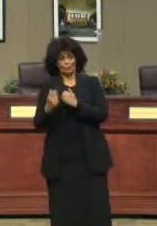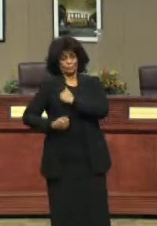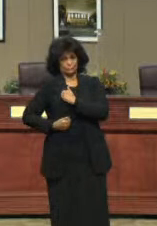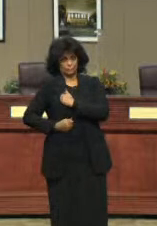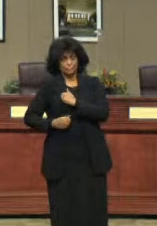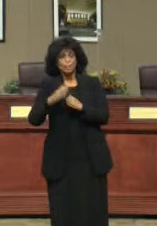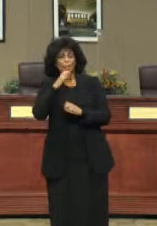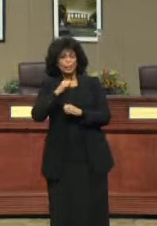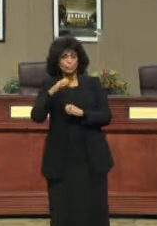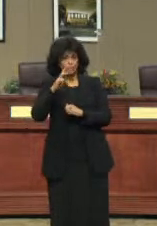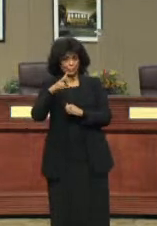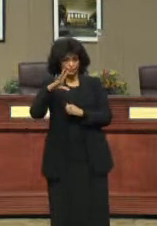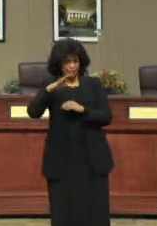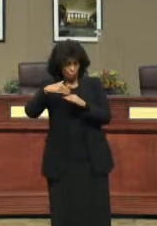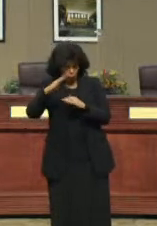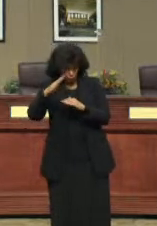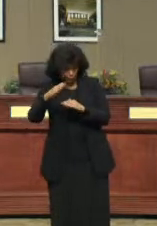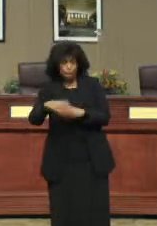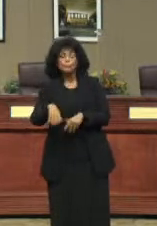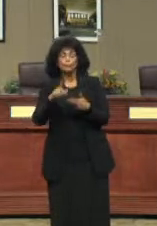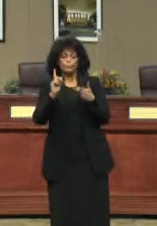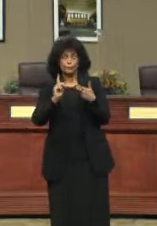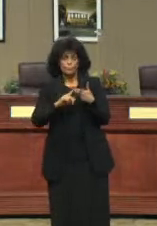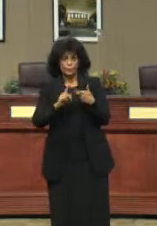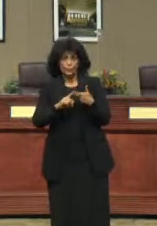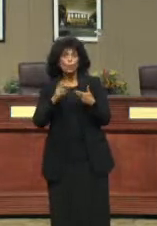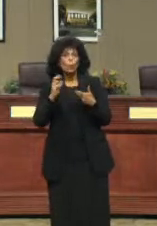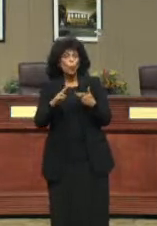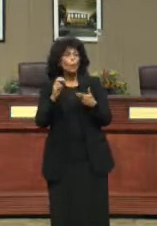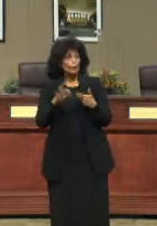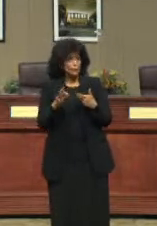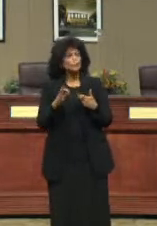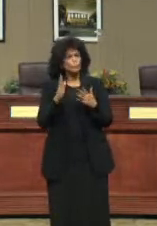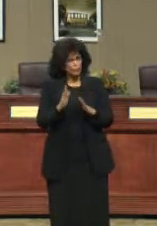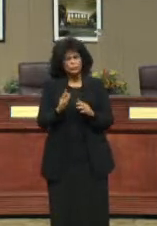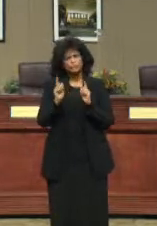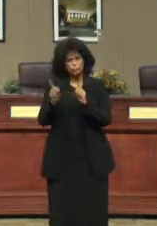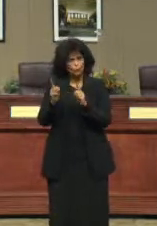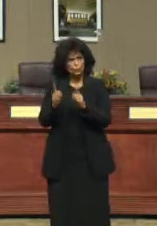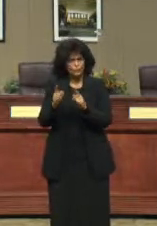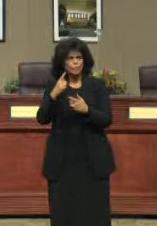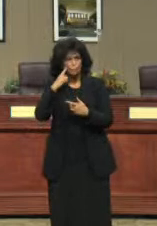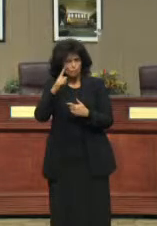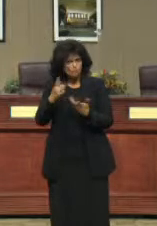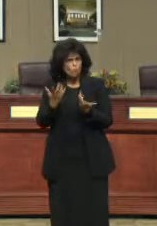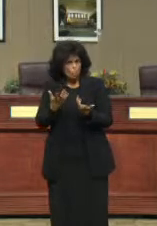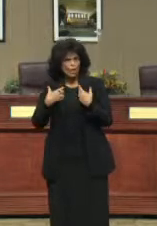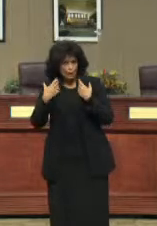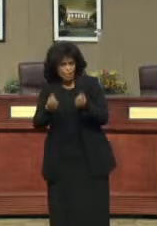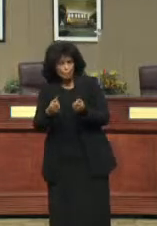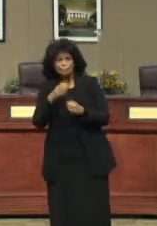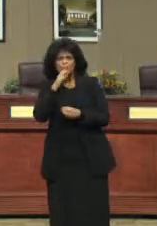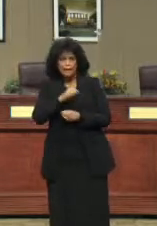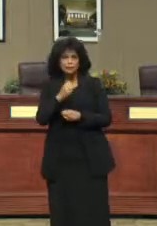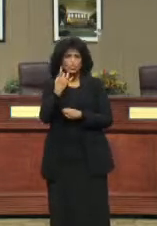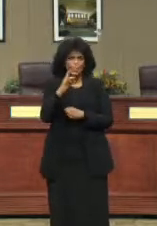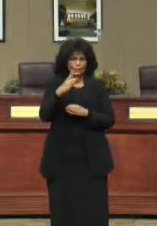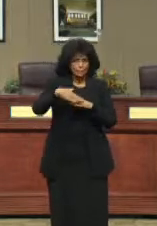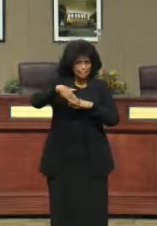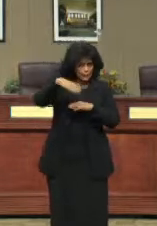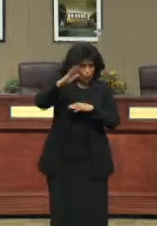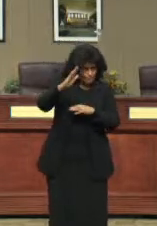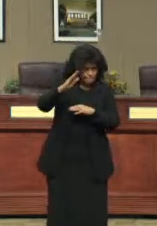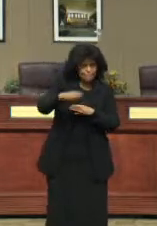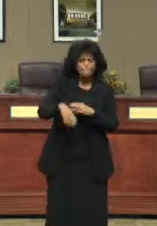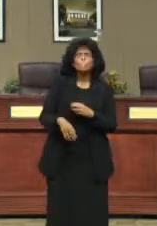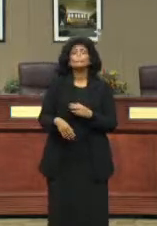older, or veterans who receive care at the VA ages 18 and up, and among some